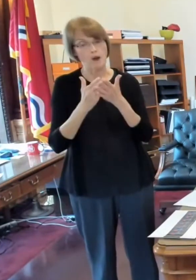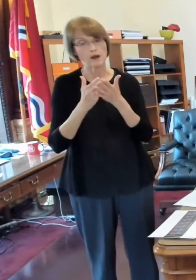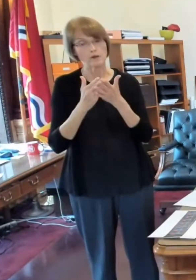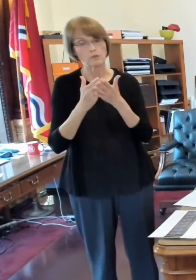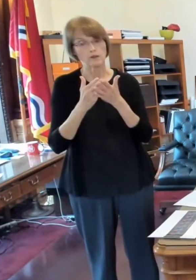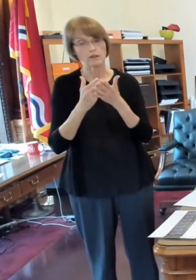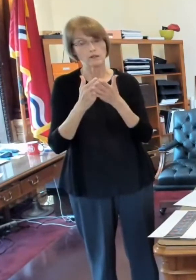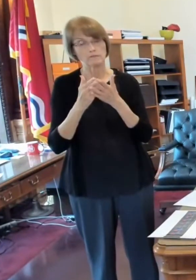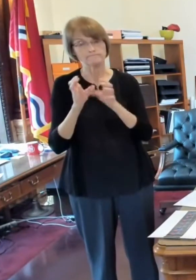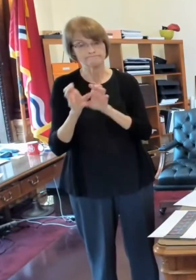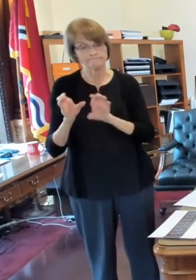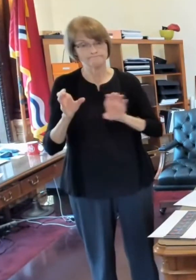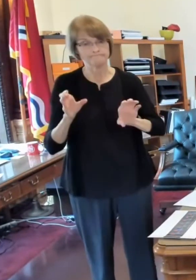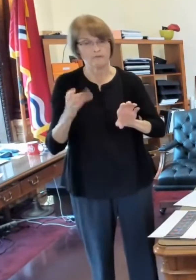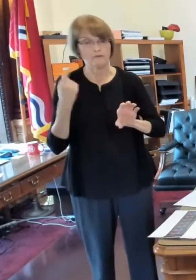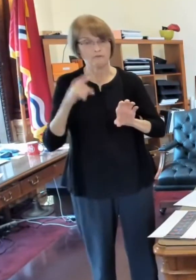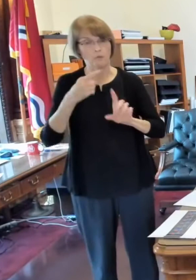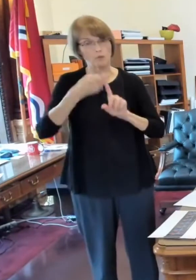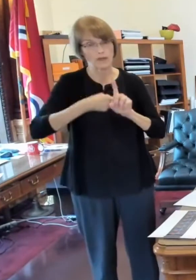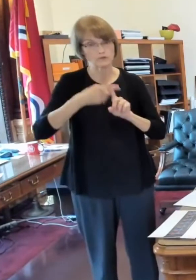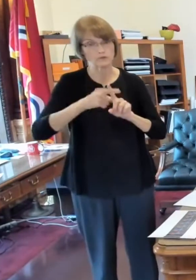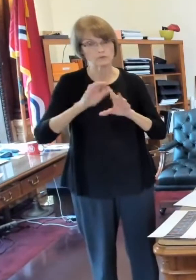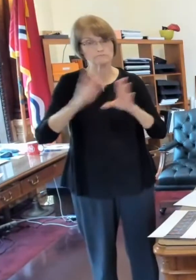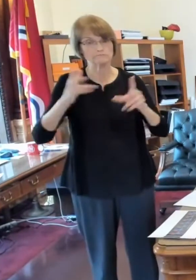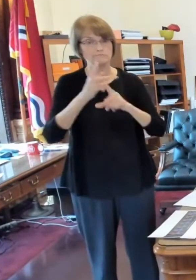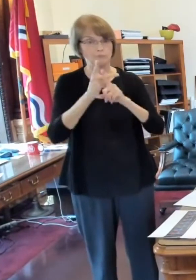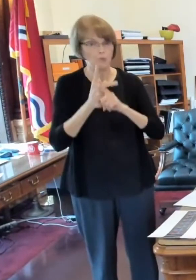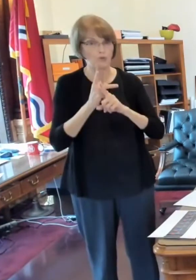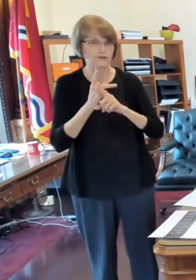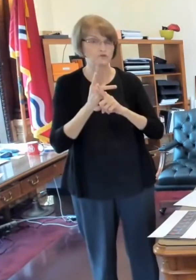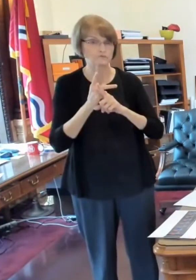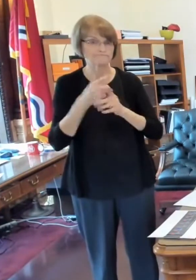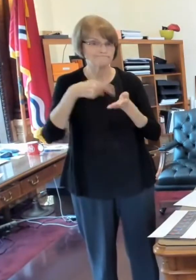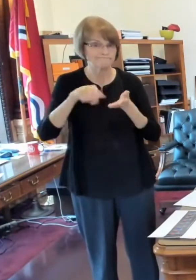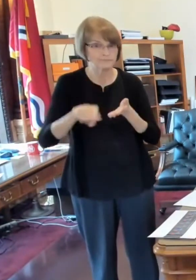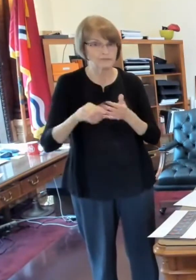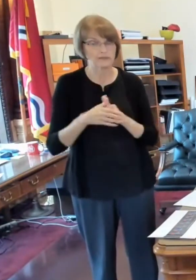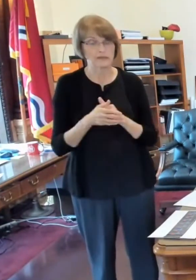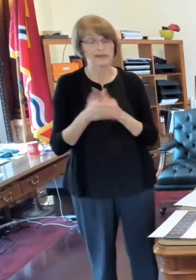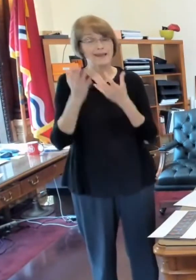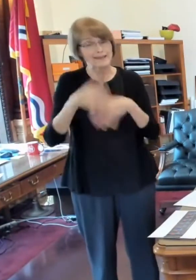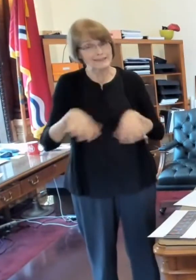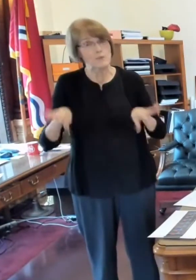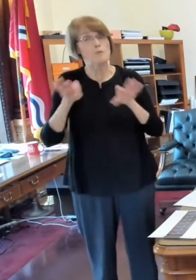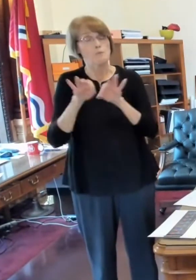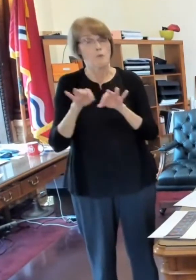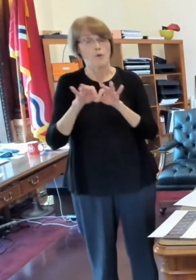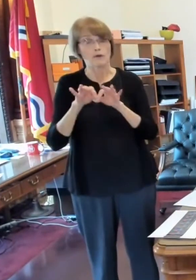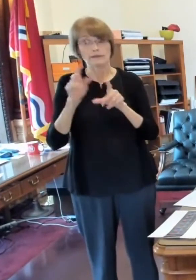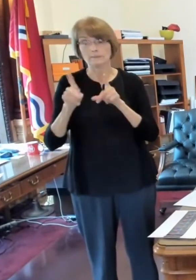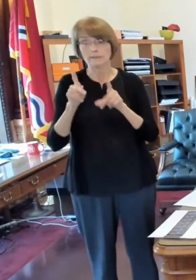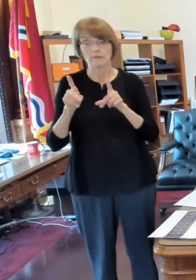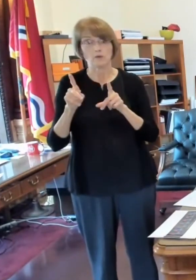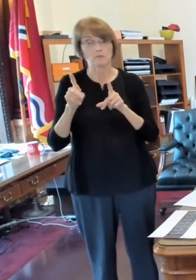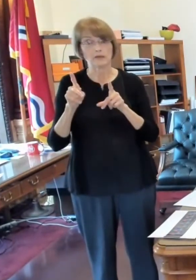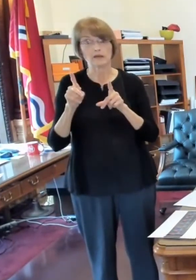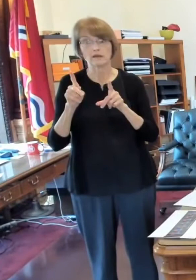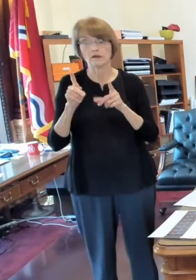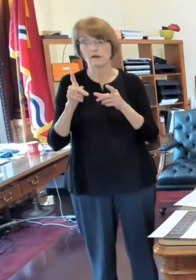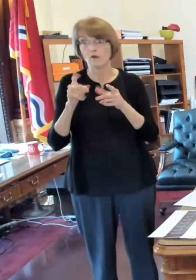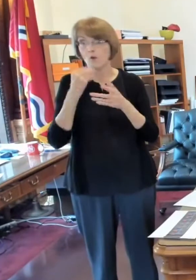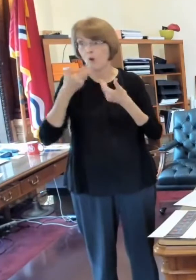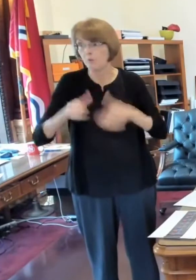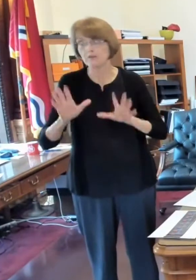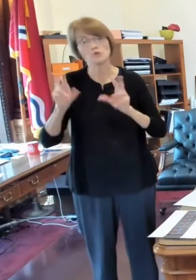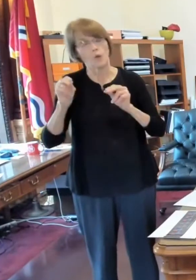it's so important. We know that the most important thing that we can do is keep people in their apartments, keep people in their